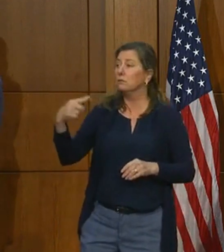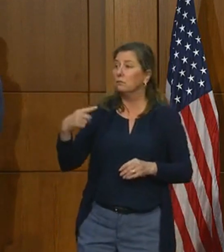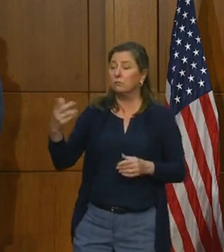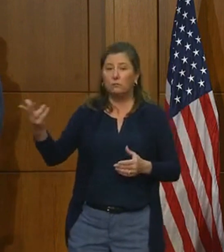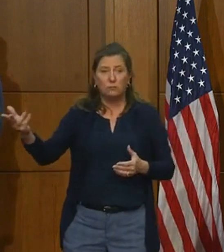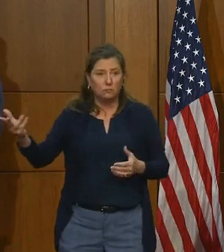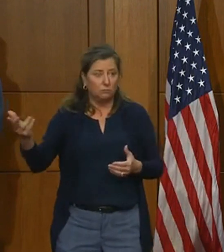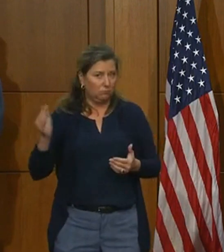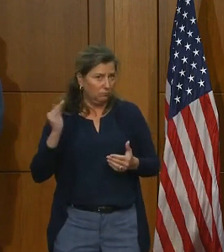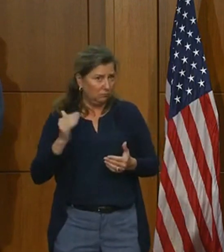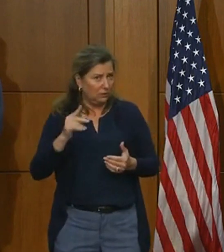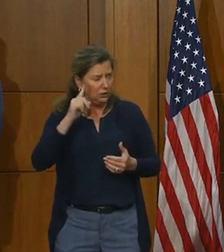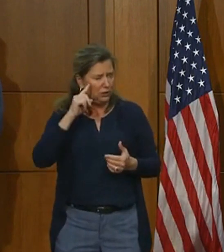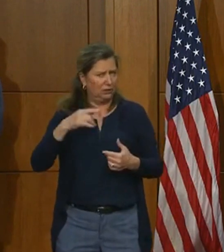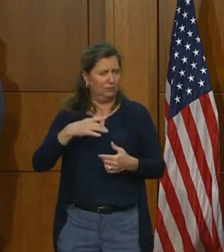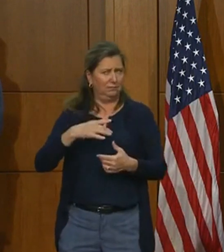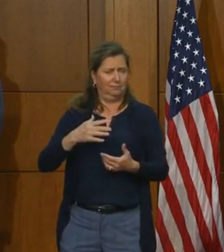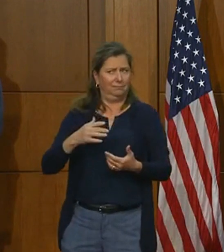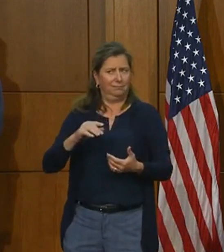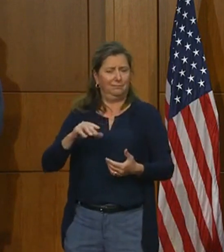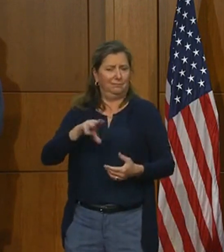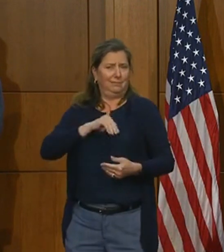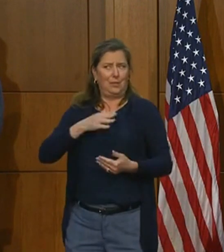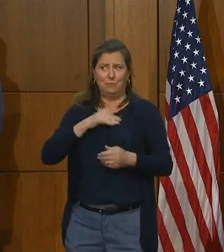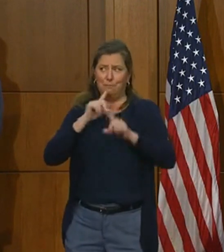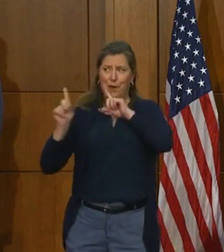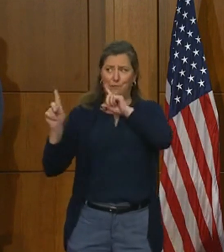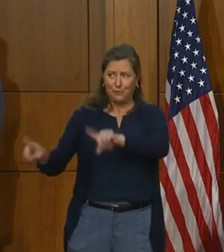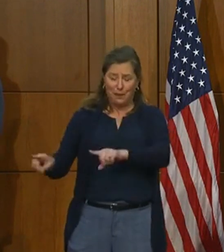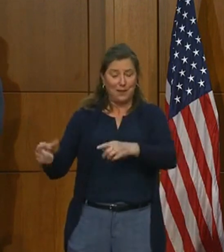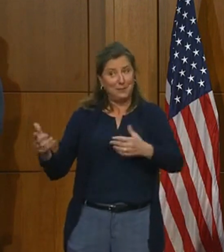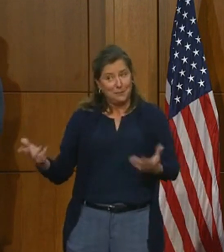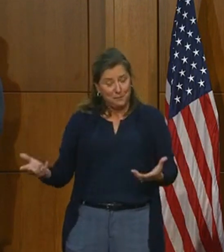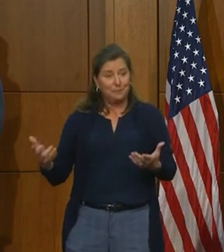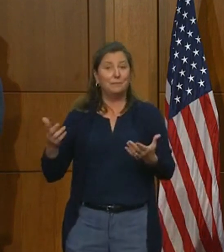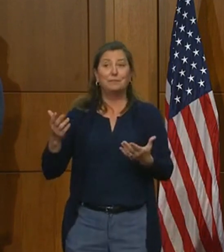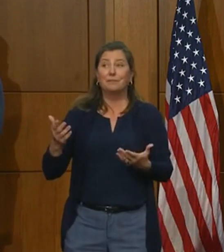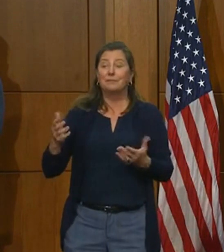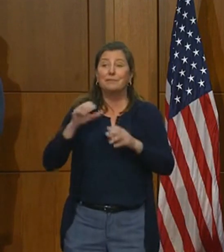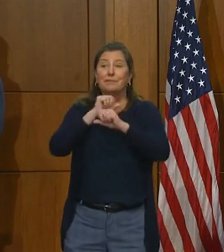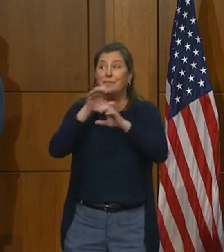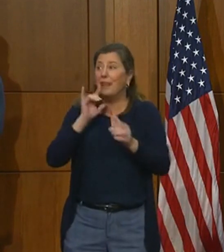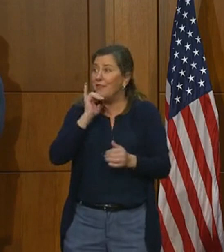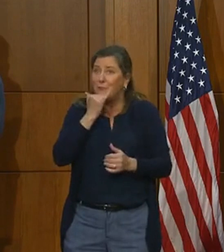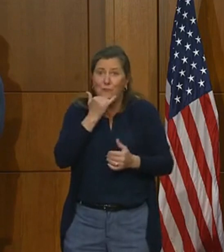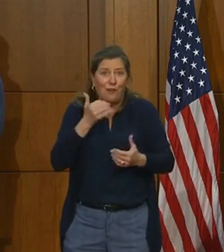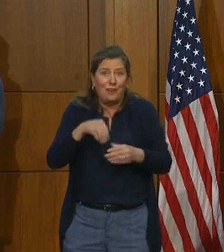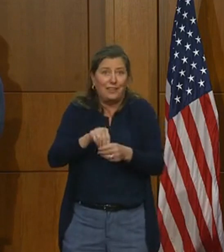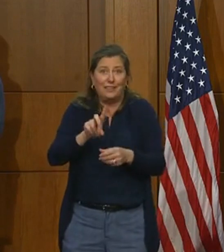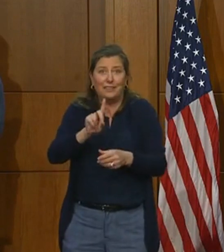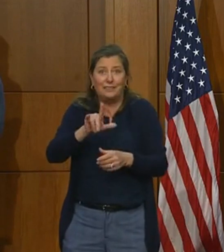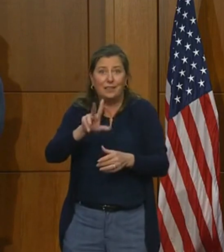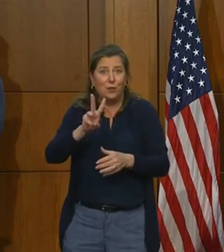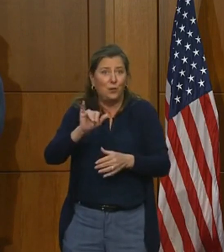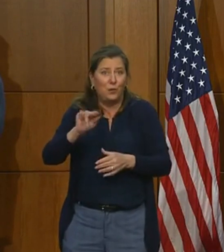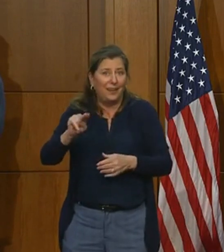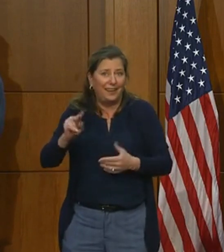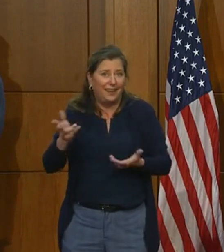that apparently she takes issue with some of my responses. I would suggest to you nothing went wrong at Dillwyn.